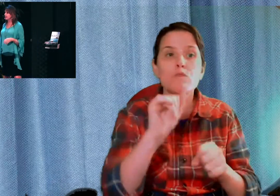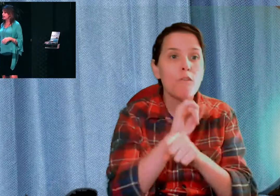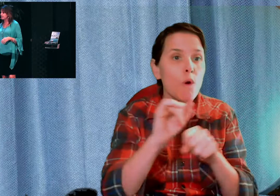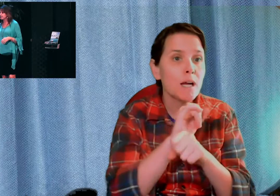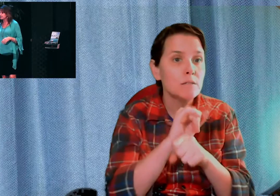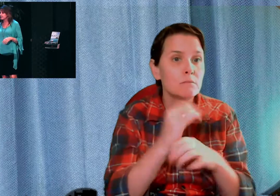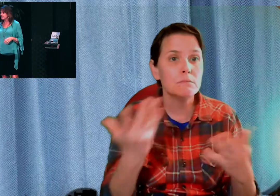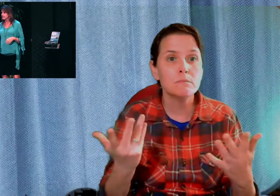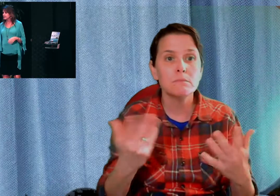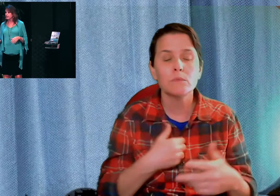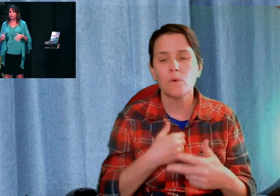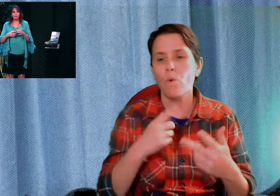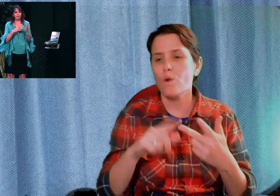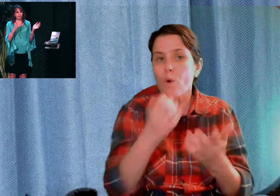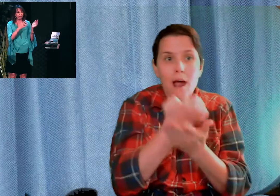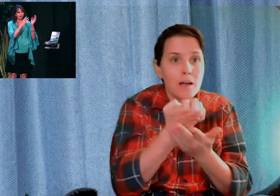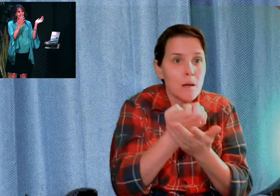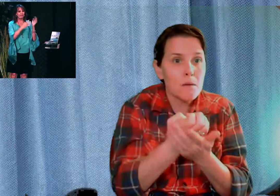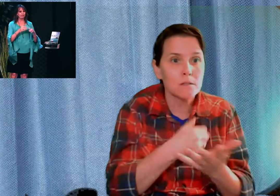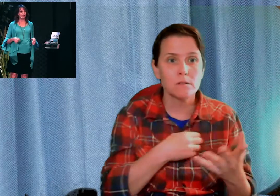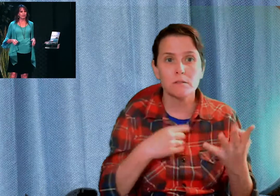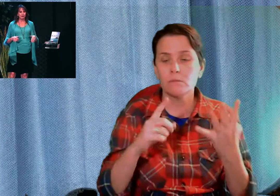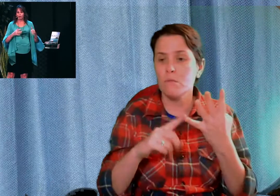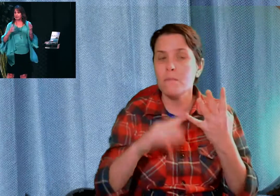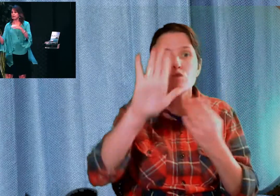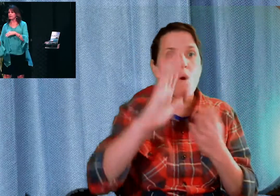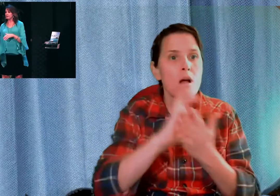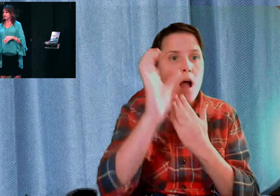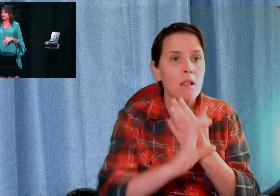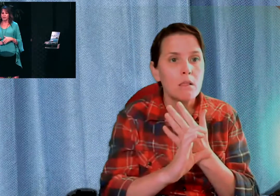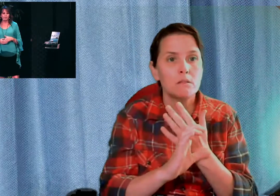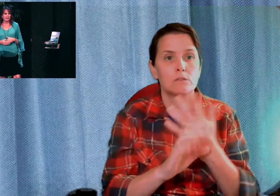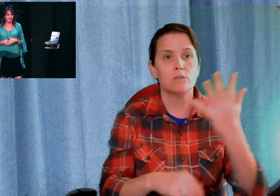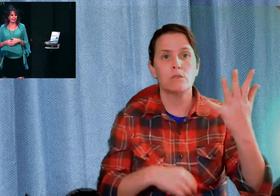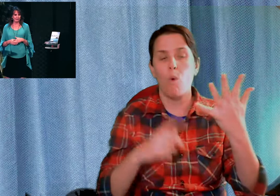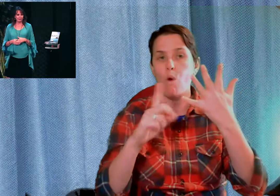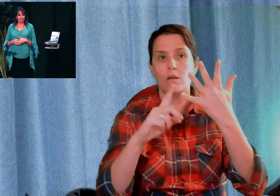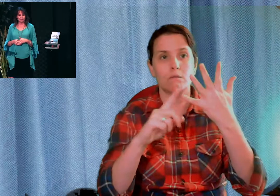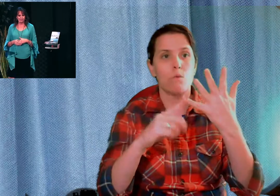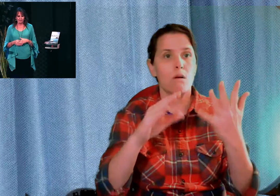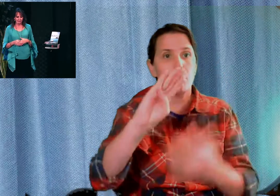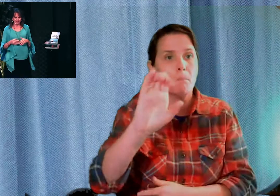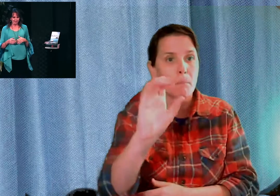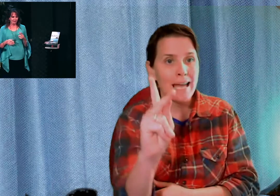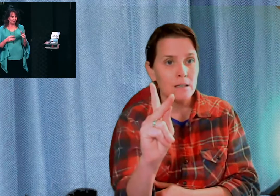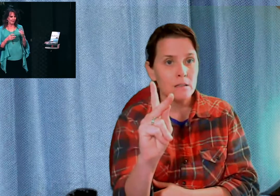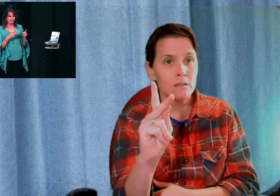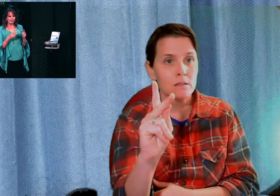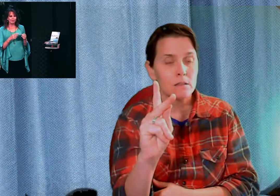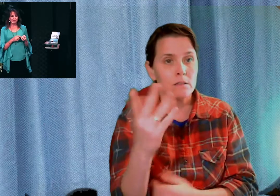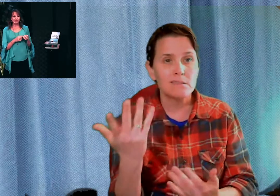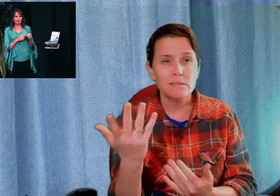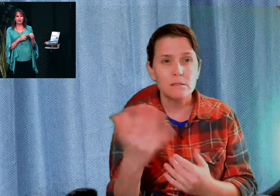your economics. Or maybe in your calendar. Or maybe in your bank account.